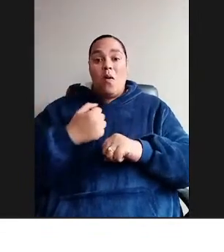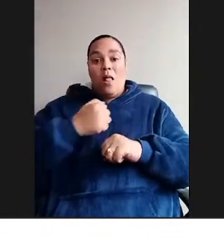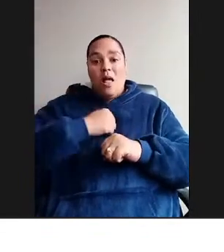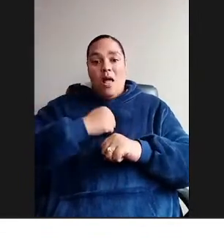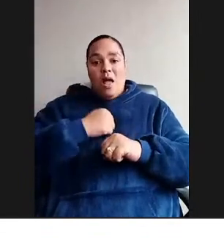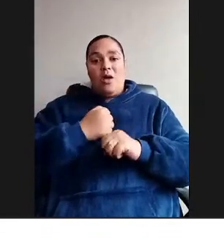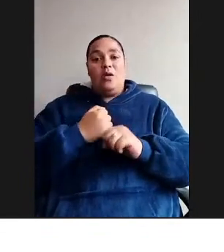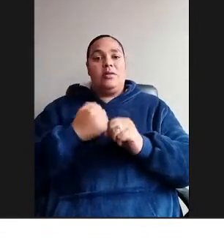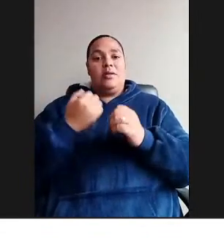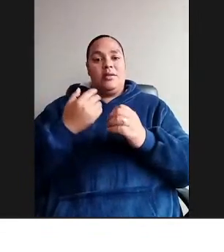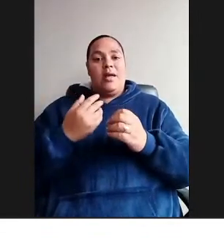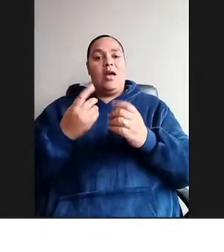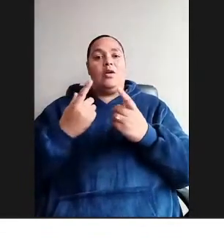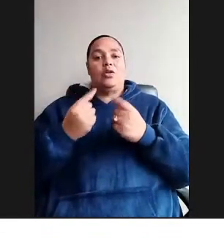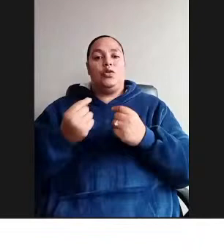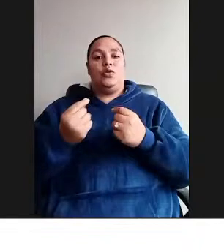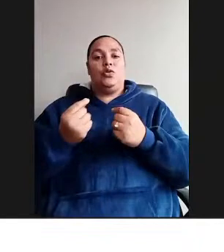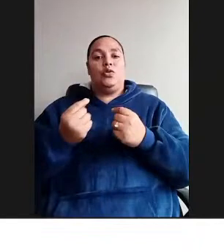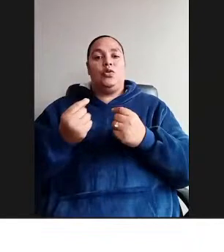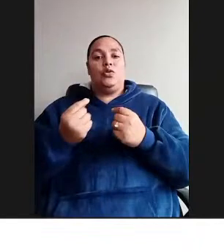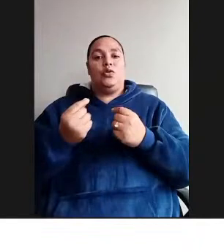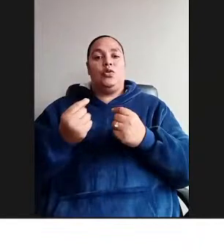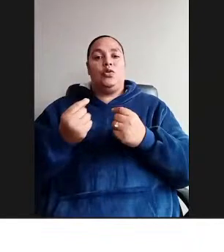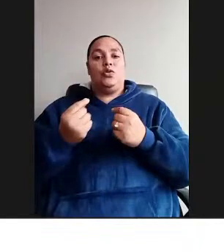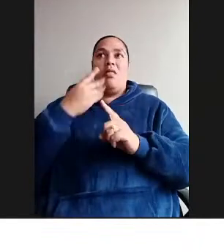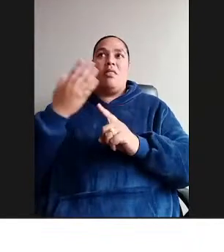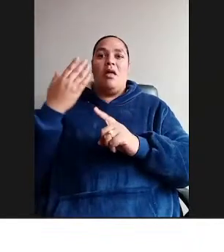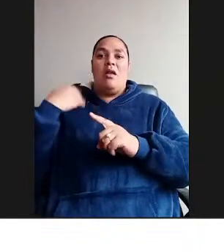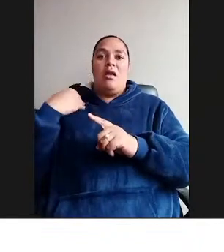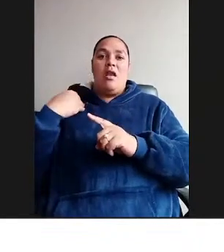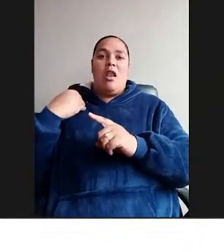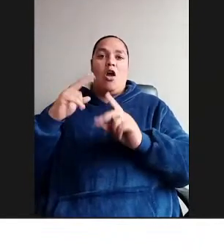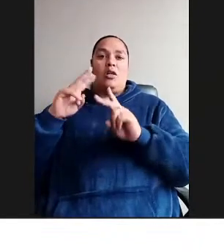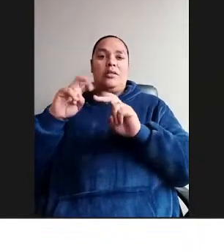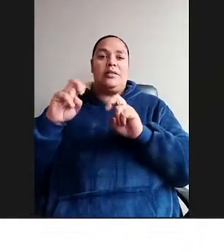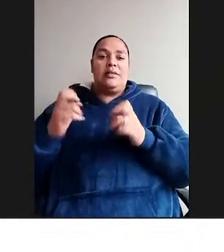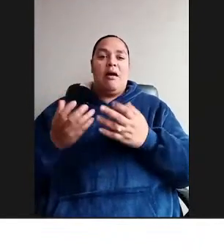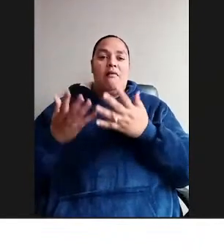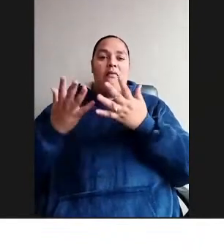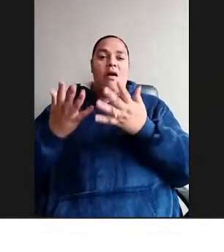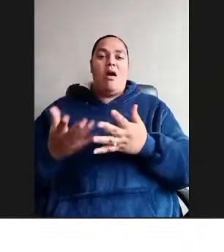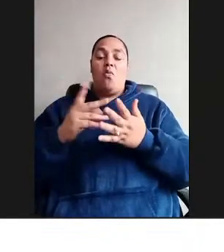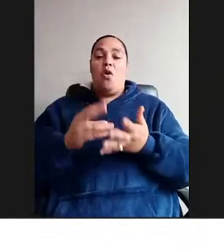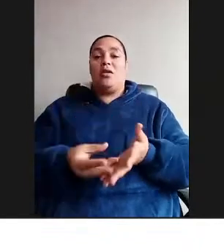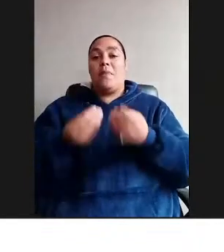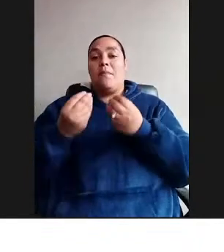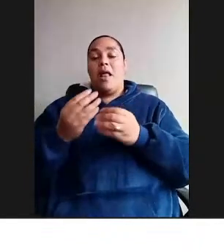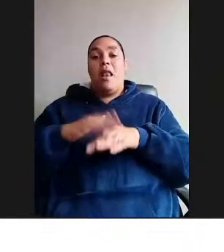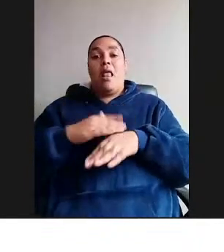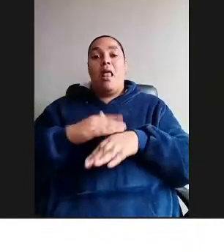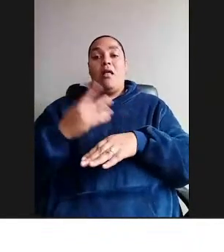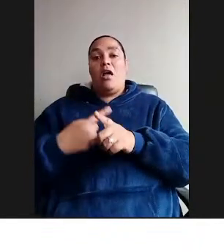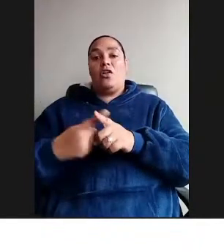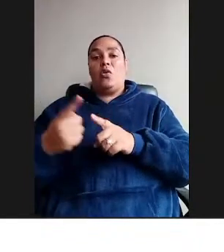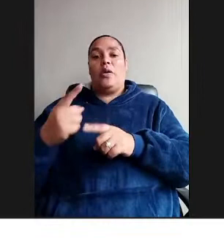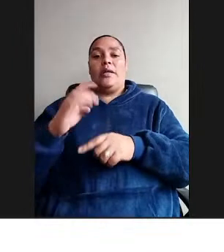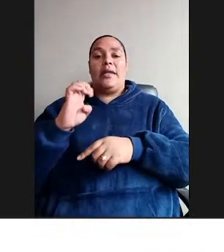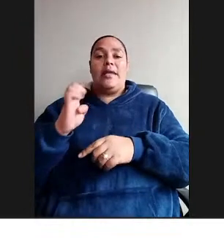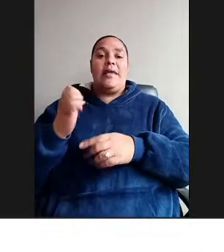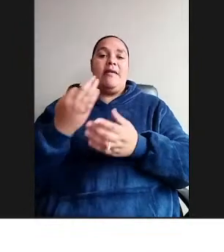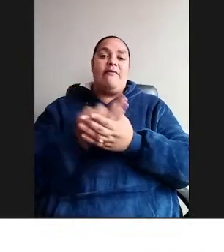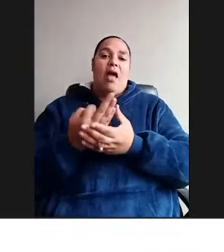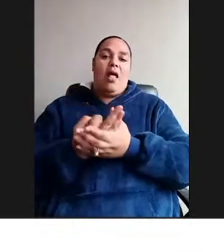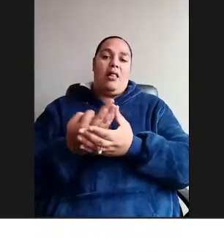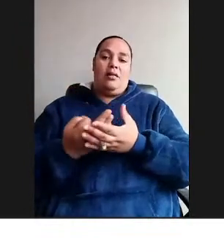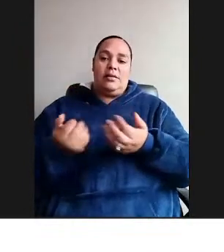closed environment. I think the last system, the last server that had been brought up late last week was our e-filing server. The